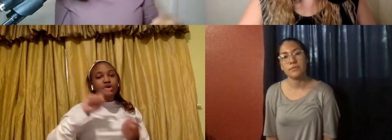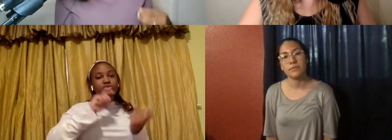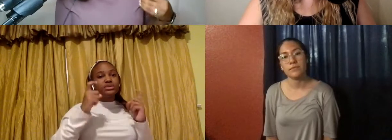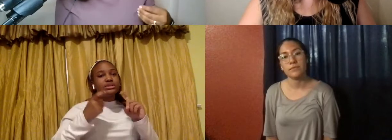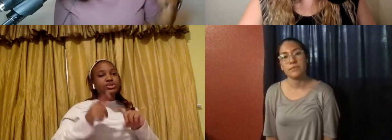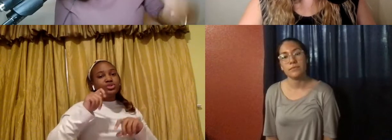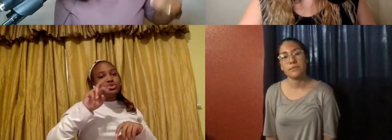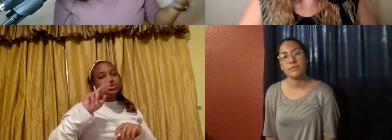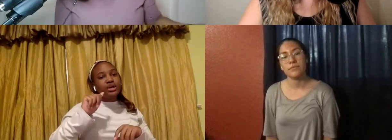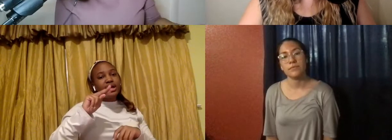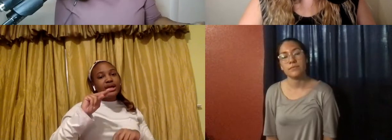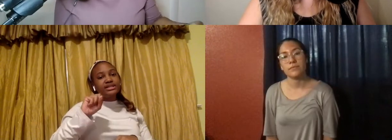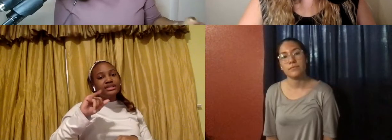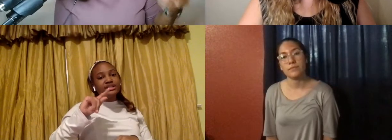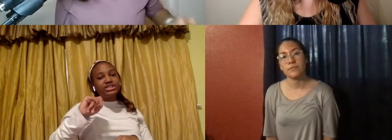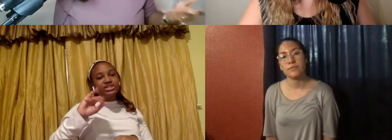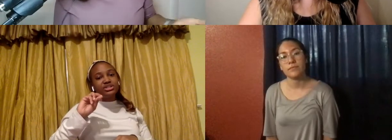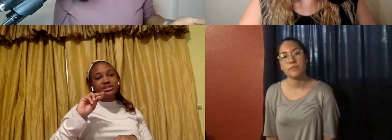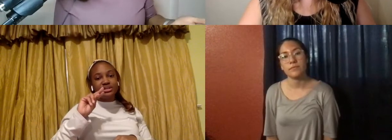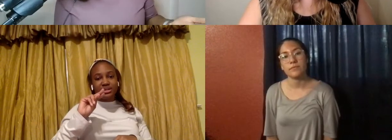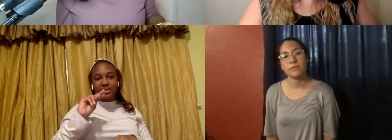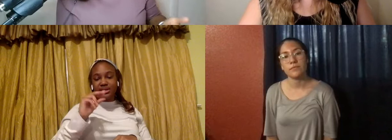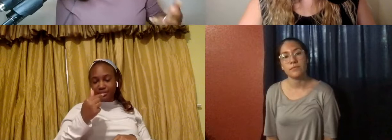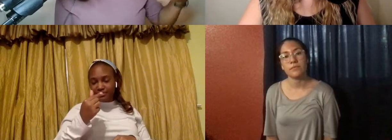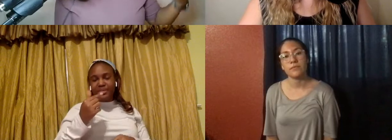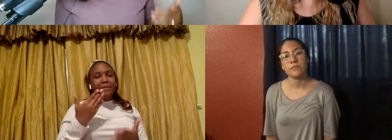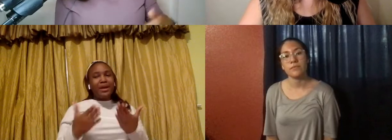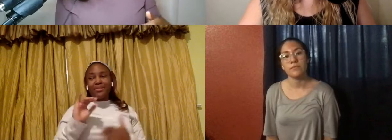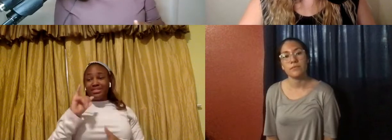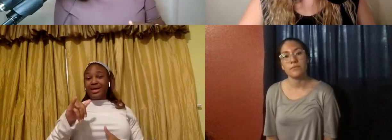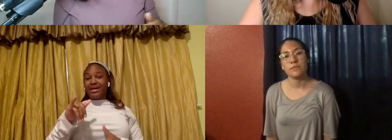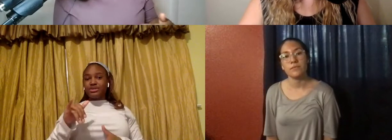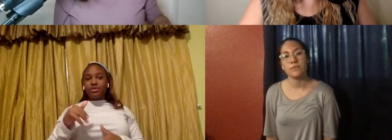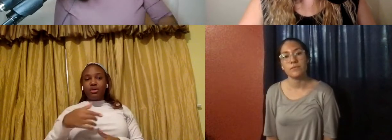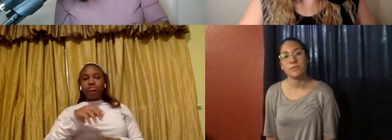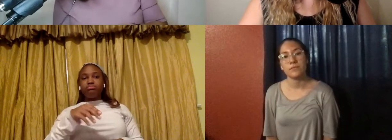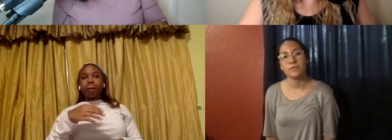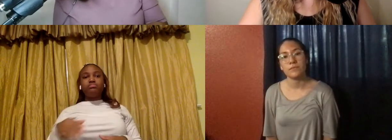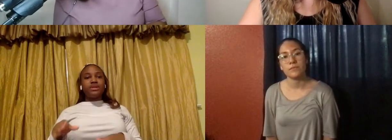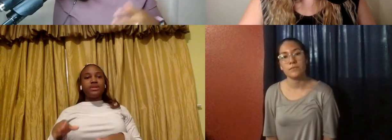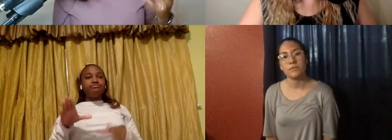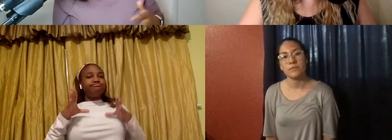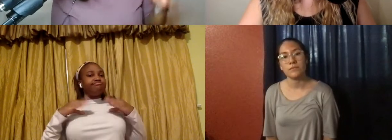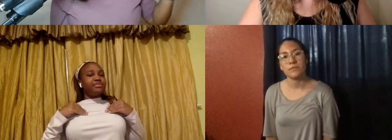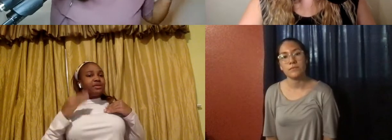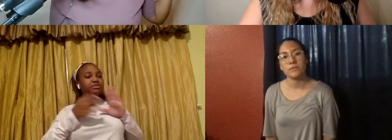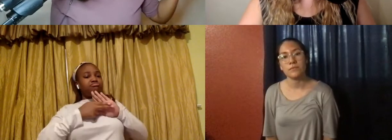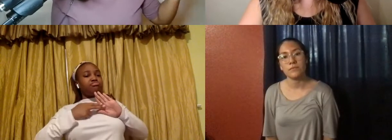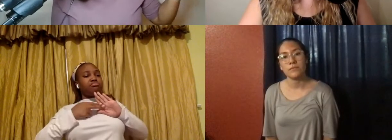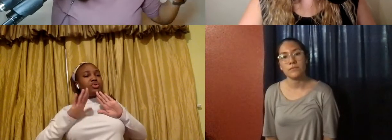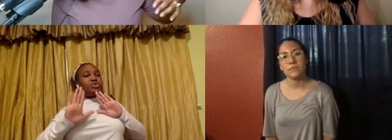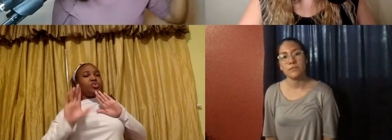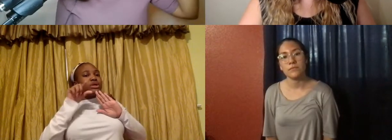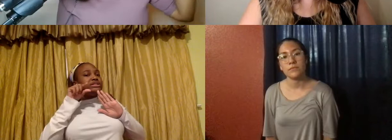That might be something that like really affirms your gender, right? Because right. That's something that you never had access to when the